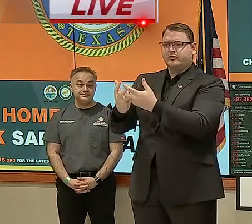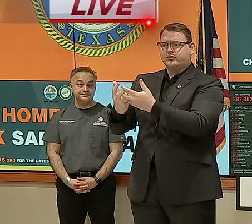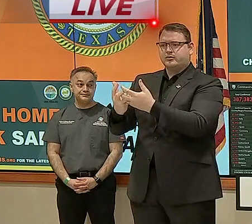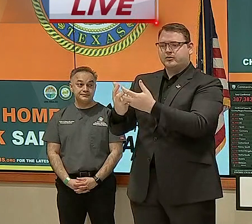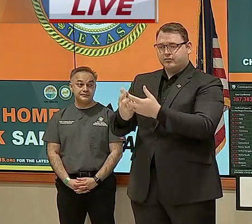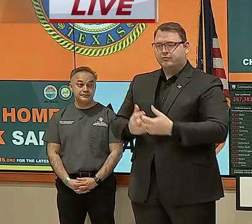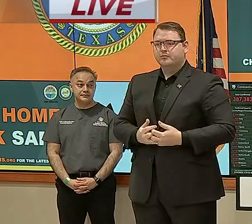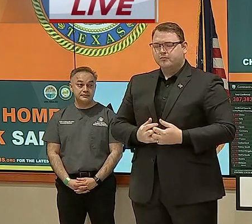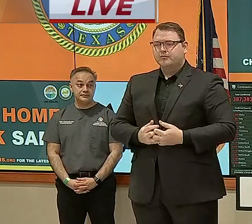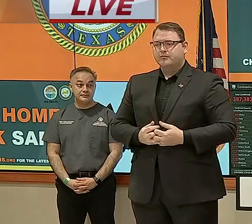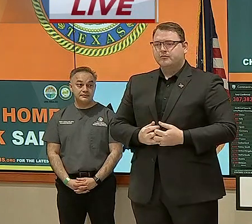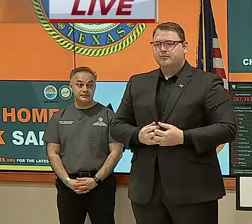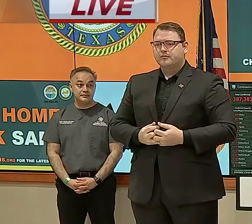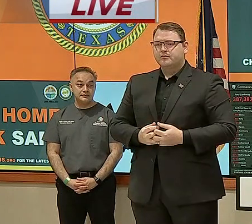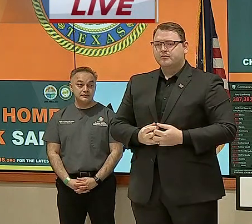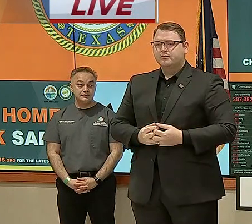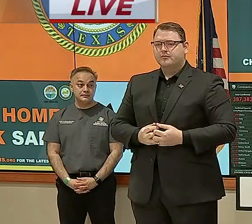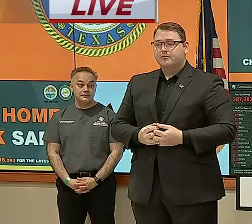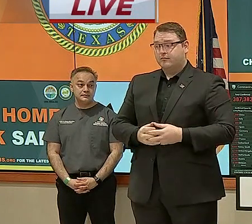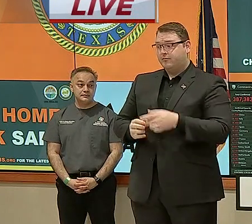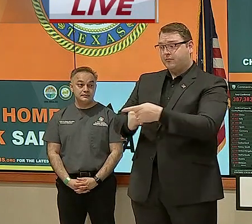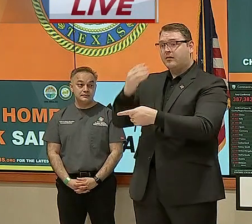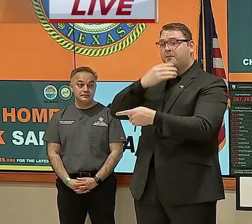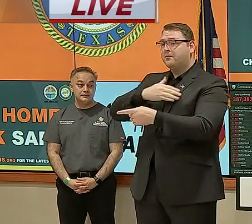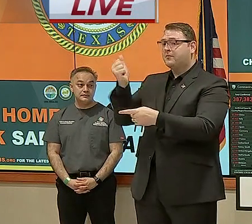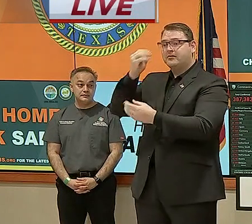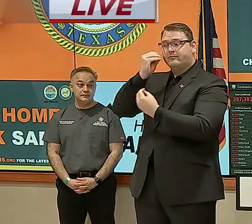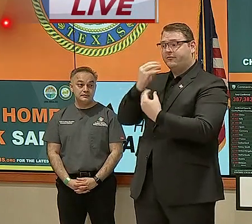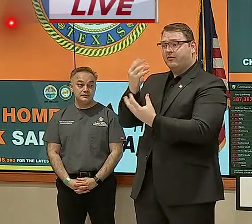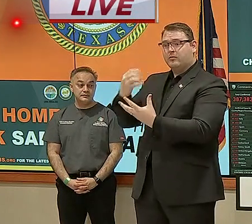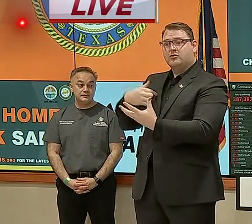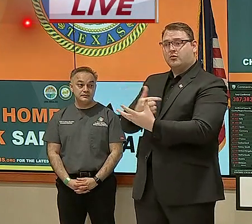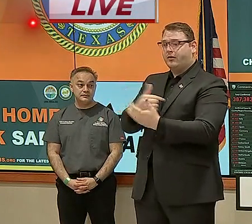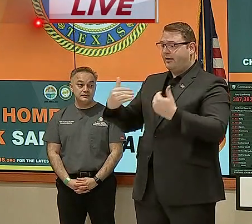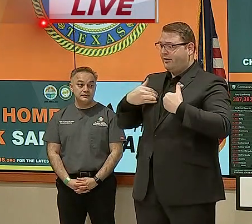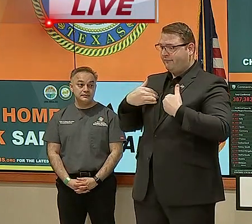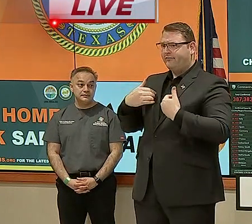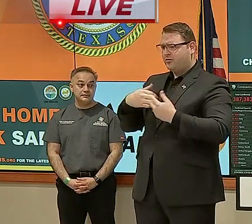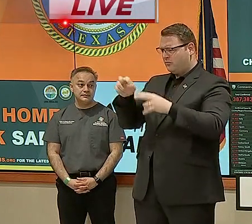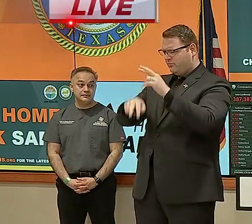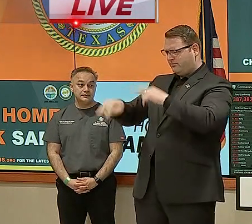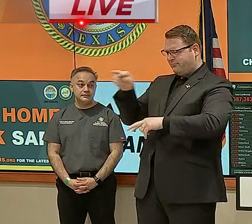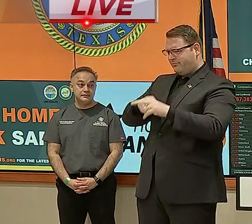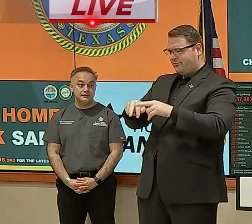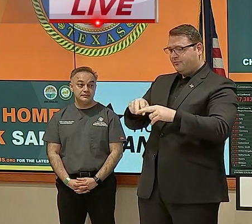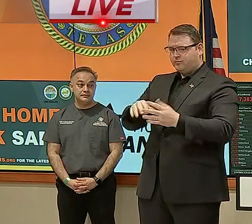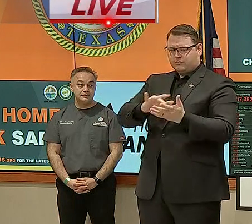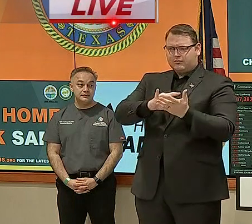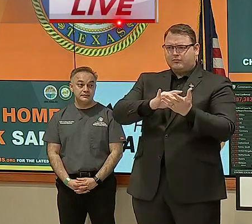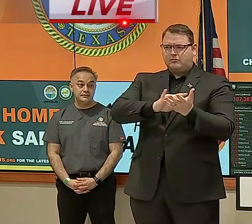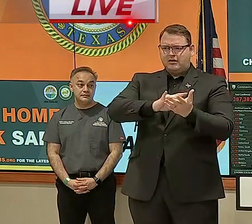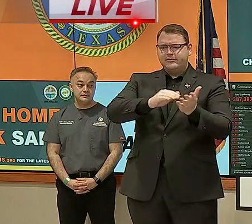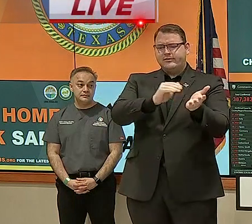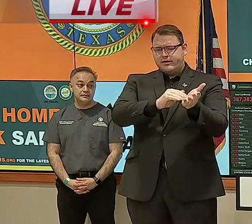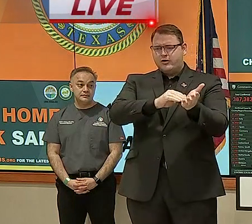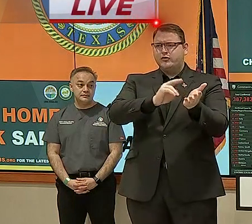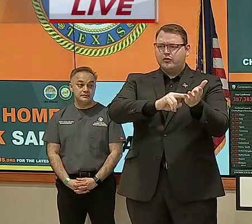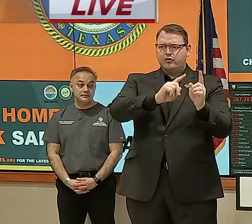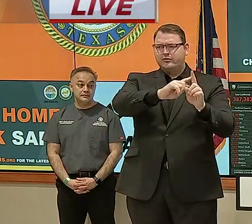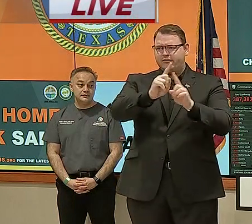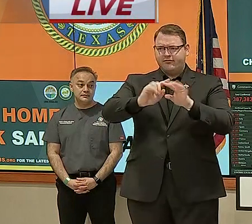and what our medical community is telling us to do. So after consulting with these folks, we're taking today another